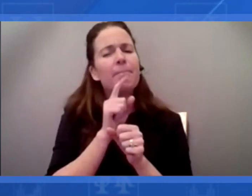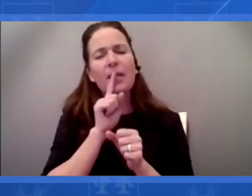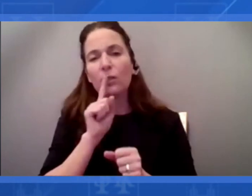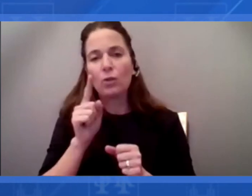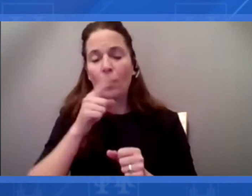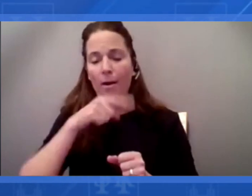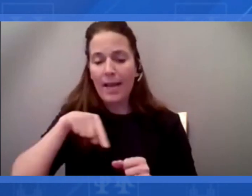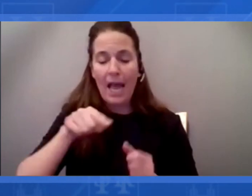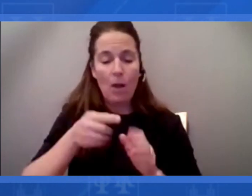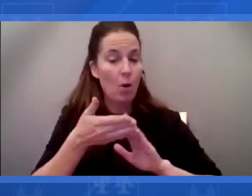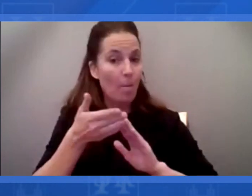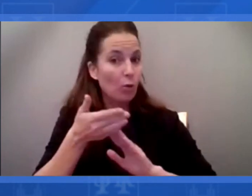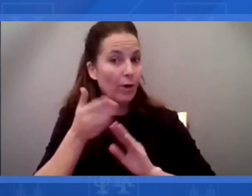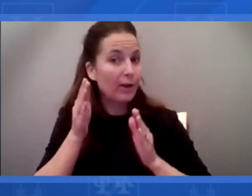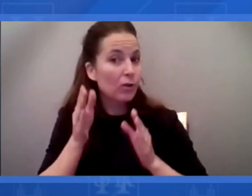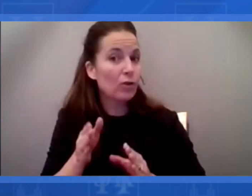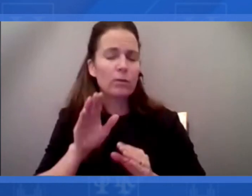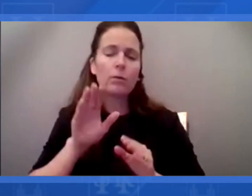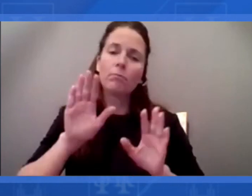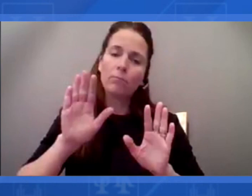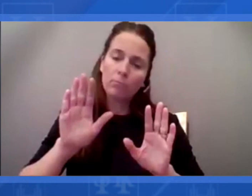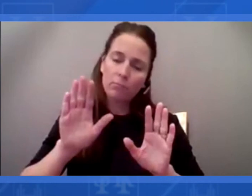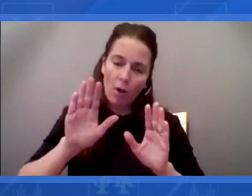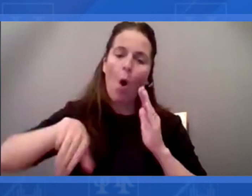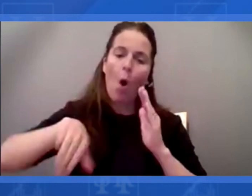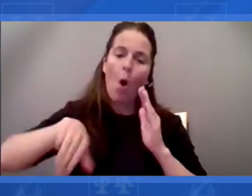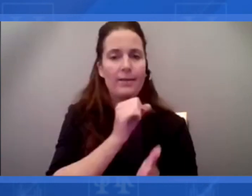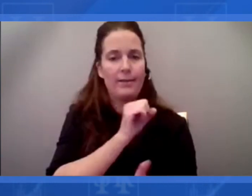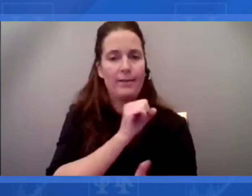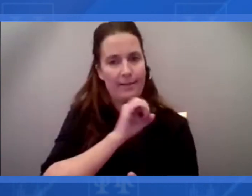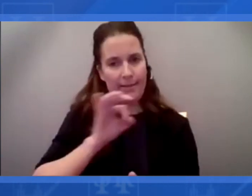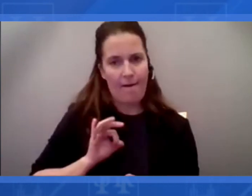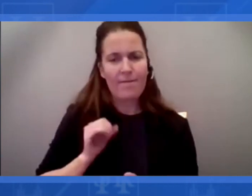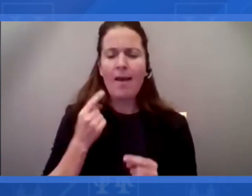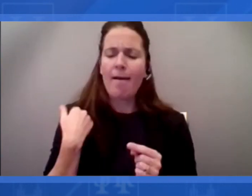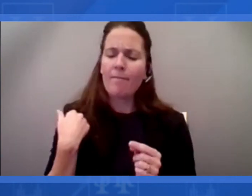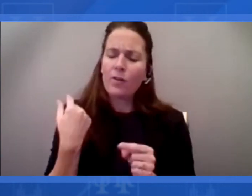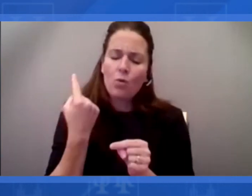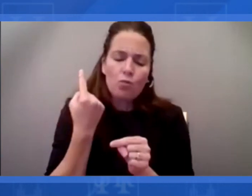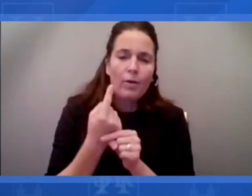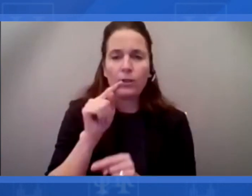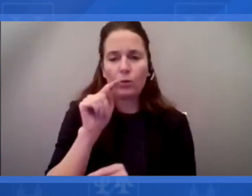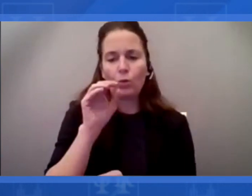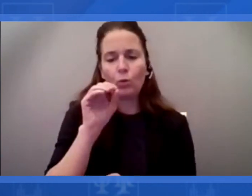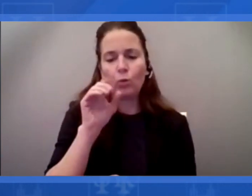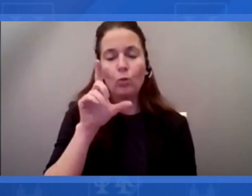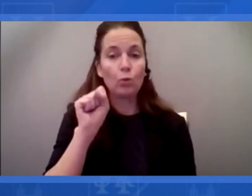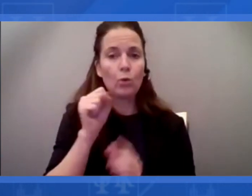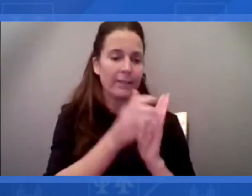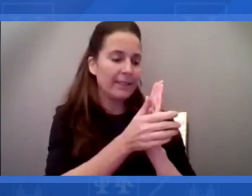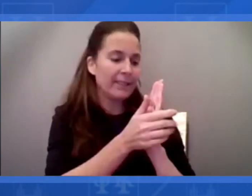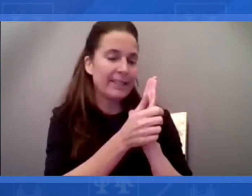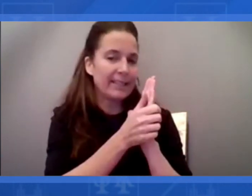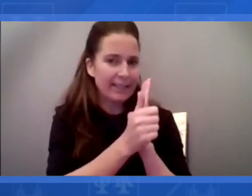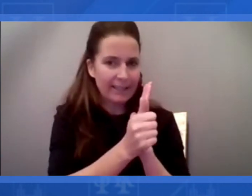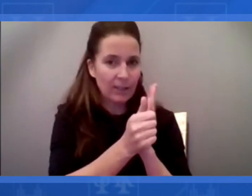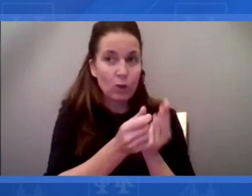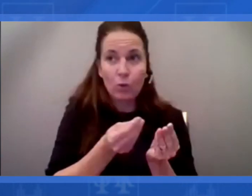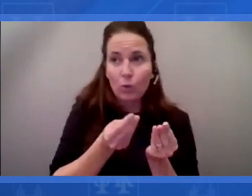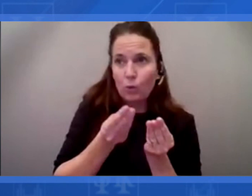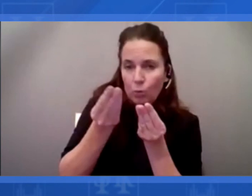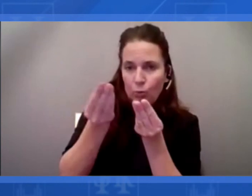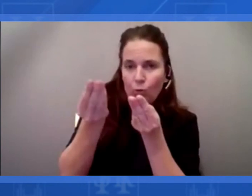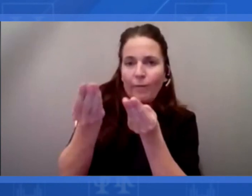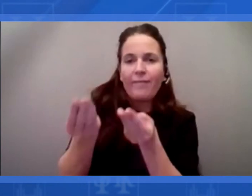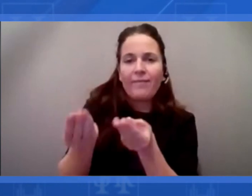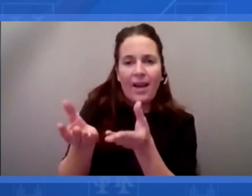fact, all of our staff, have the tools they need to provide an exceptional customer experience. As with